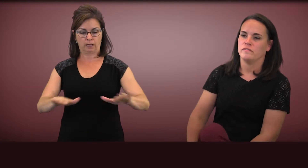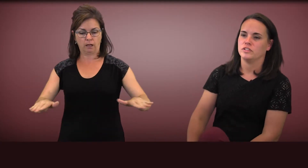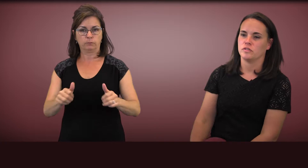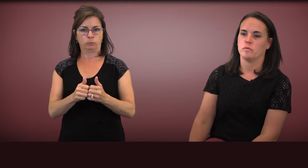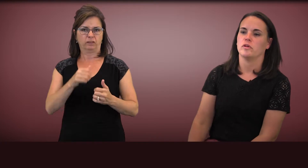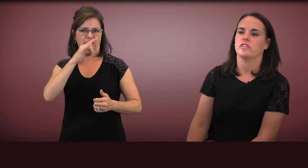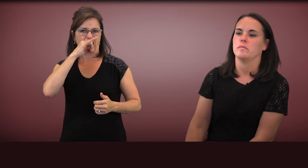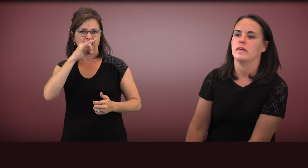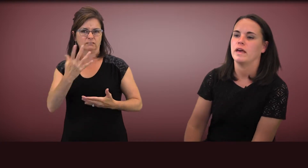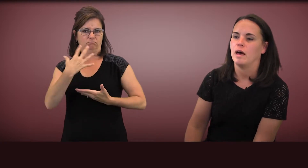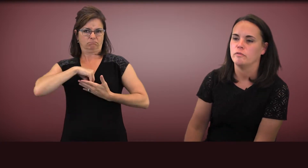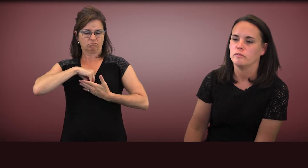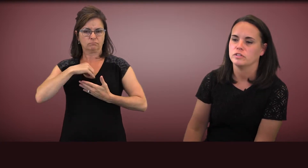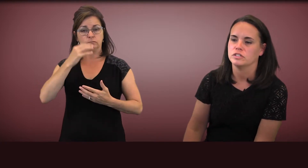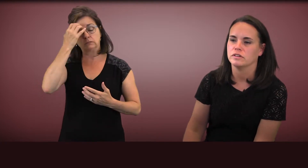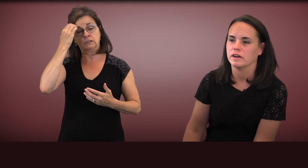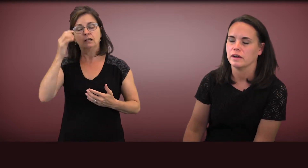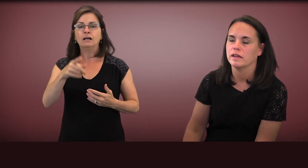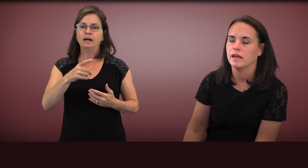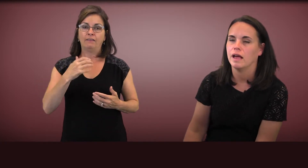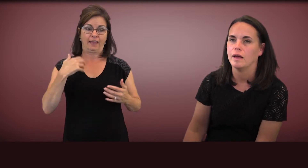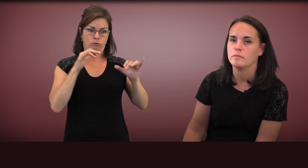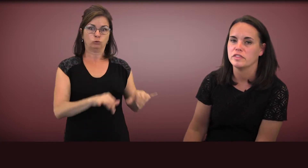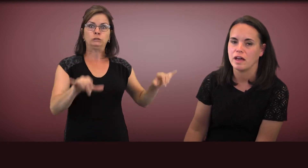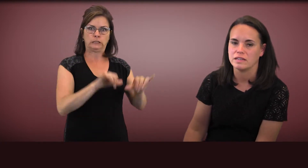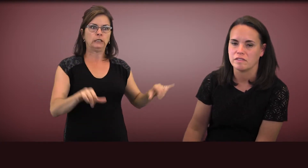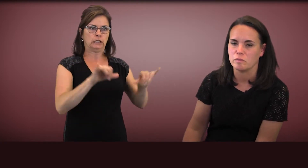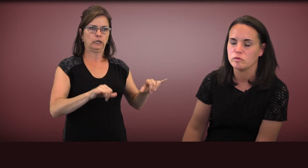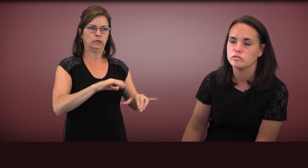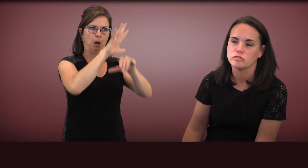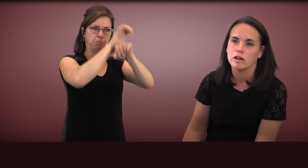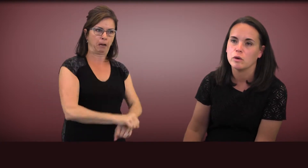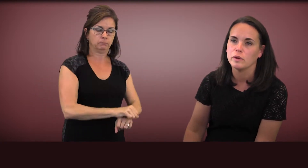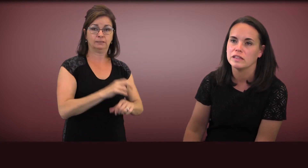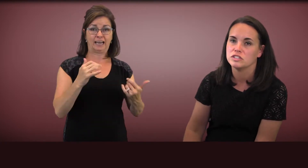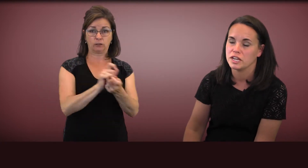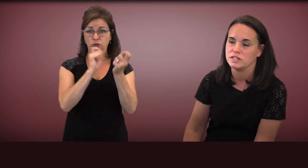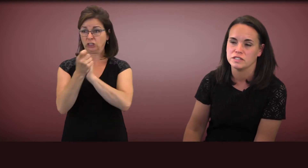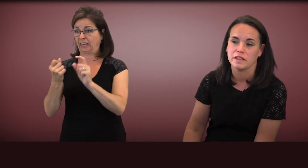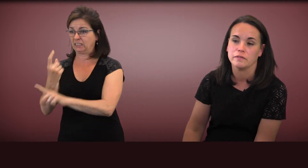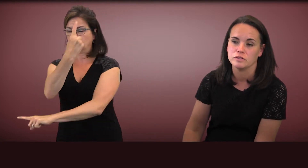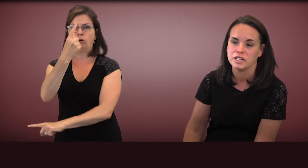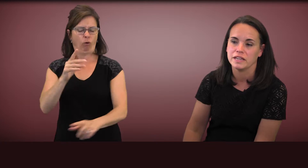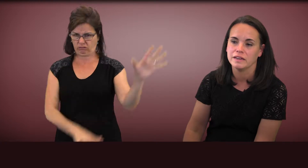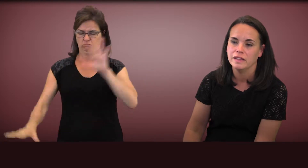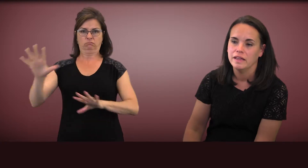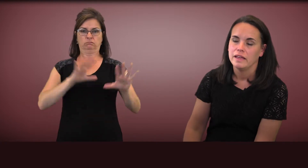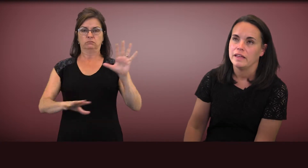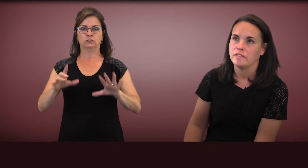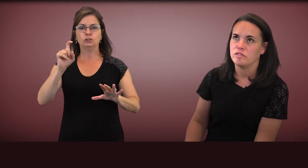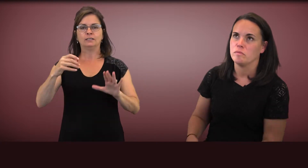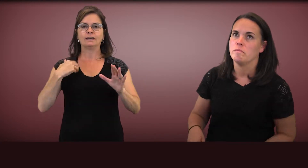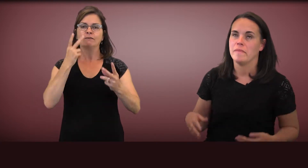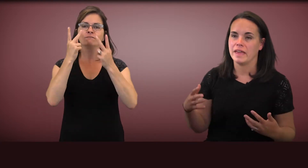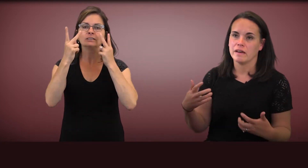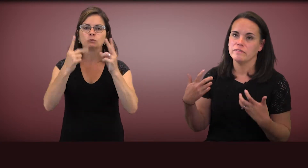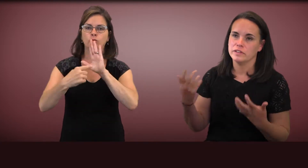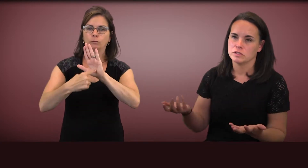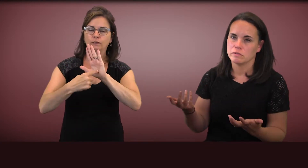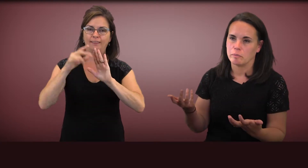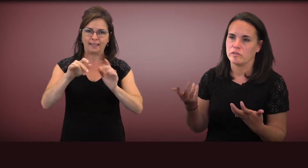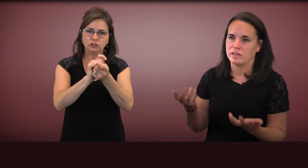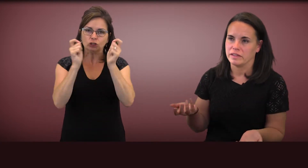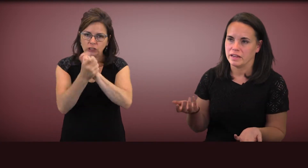Another way that visual supports can be helpful for children with autism who struggle with changes in their routine is to make